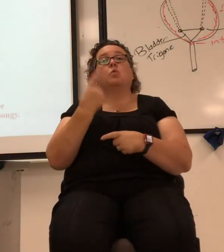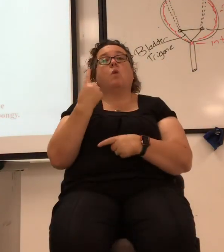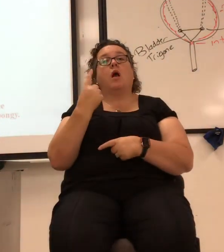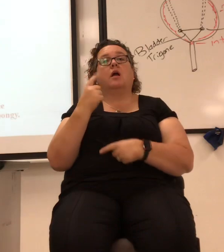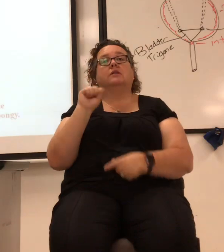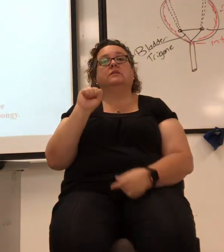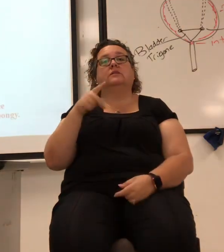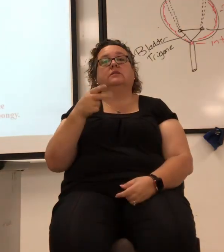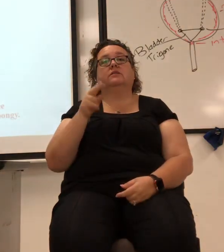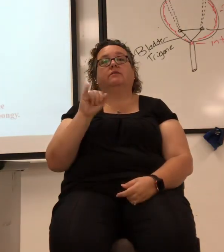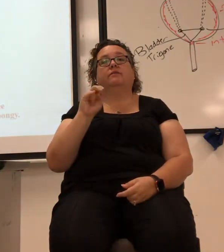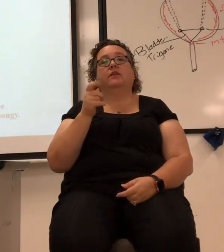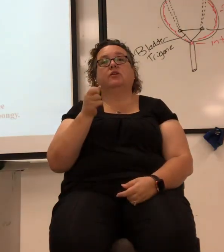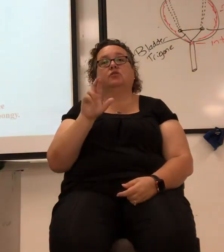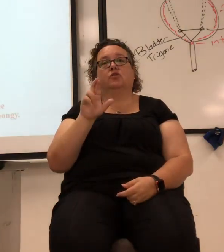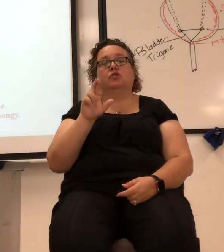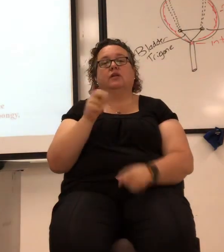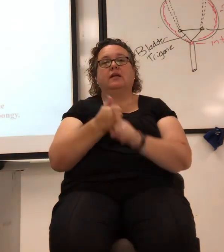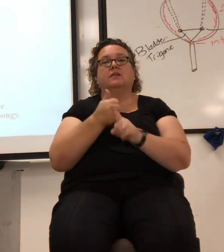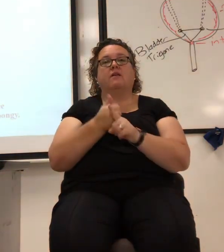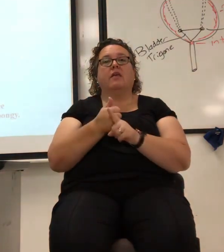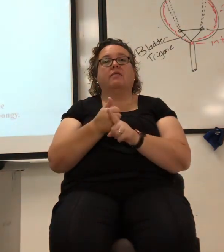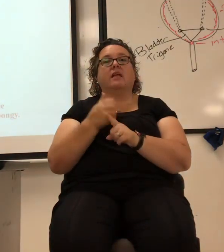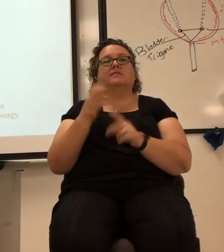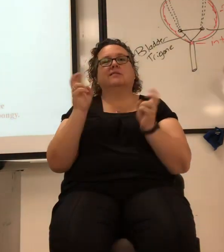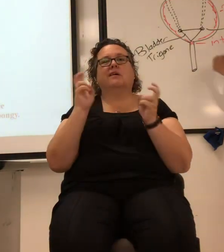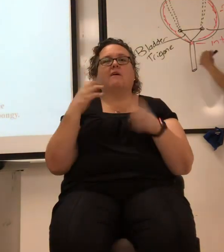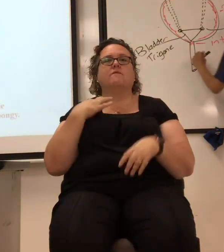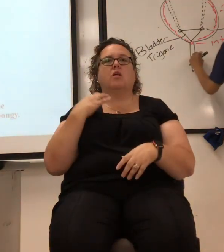urethral sphincter.